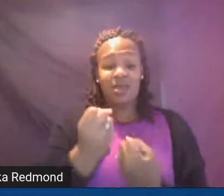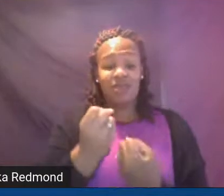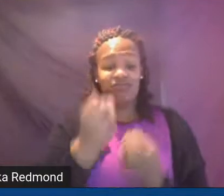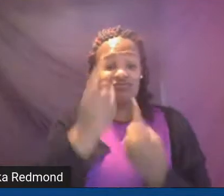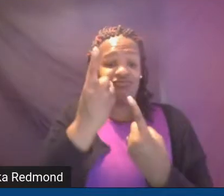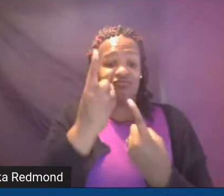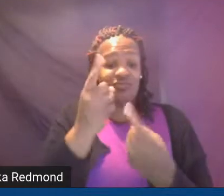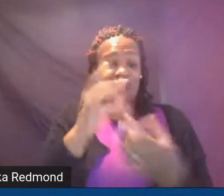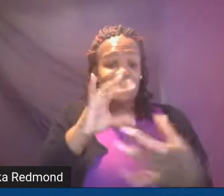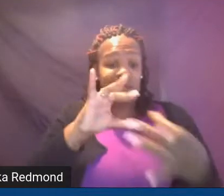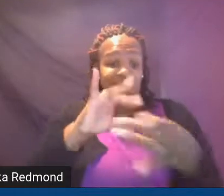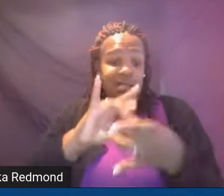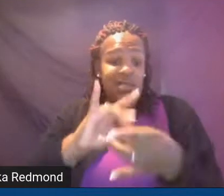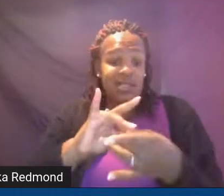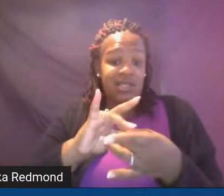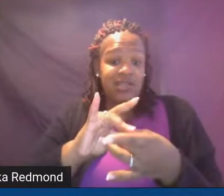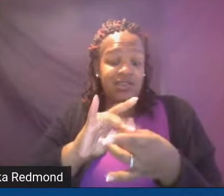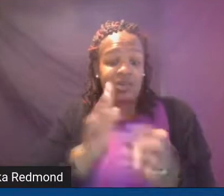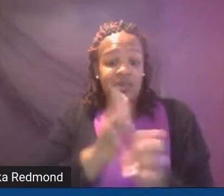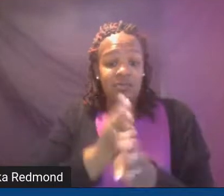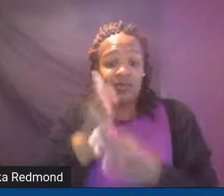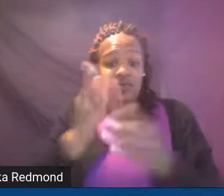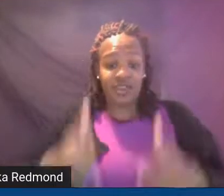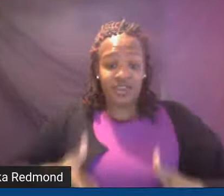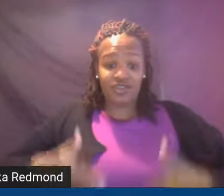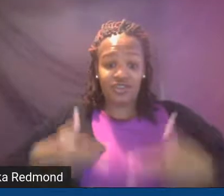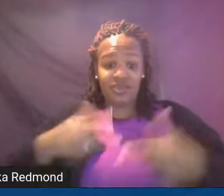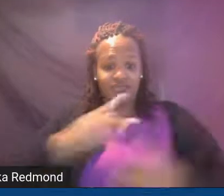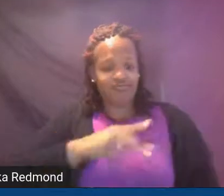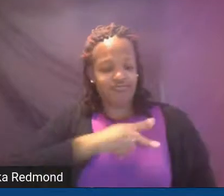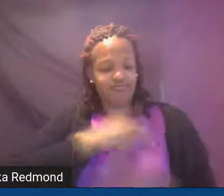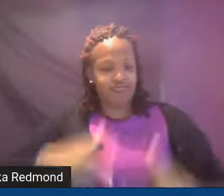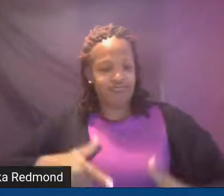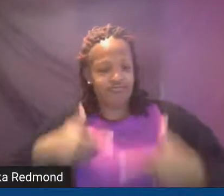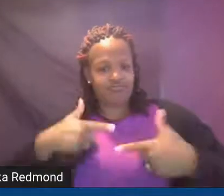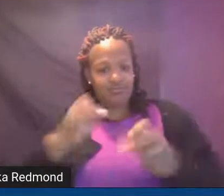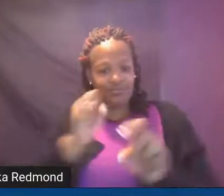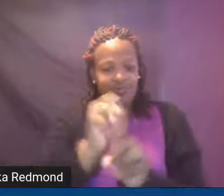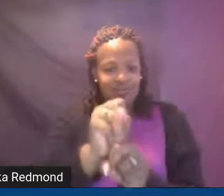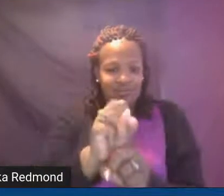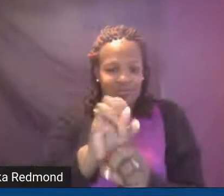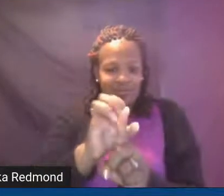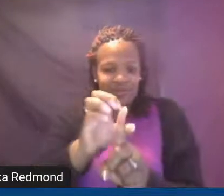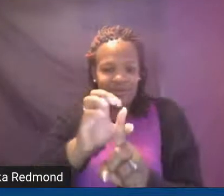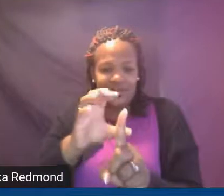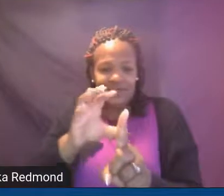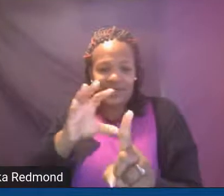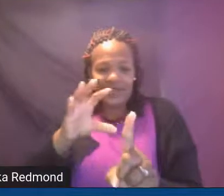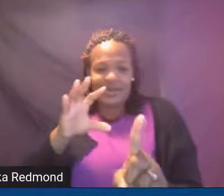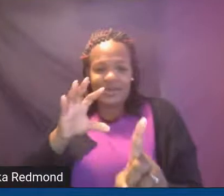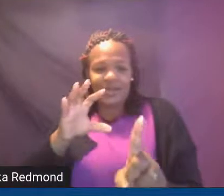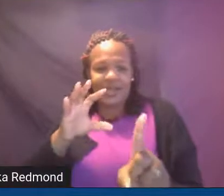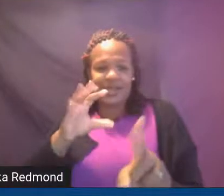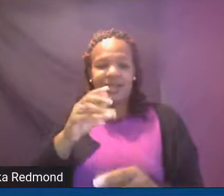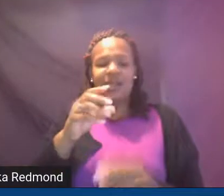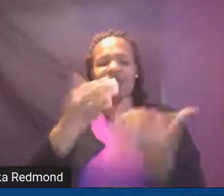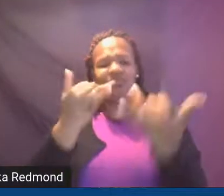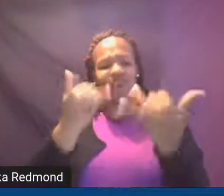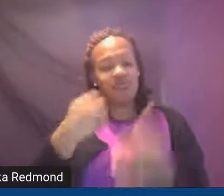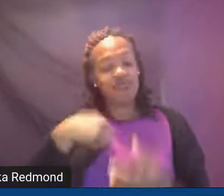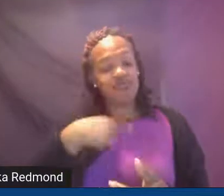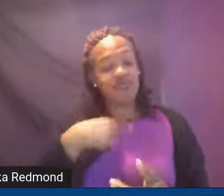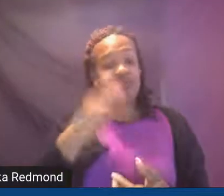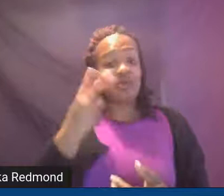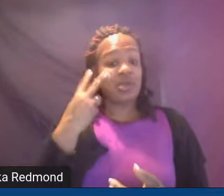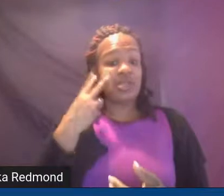professional lives is expanding even broader. And I think everyone's going to find their own personal mission now that we kind of see what's truly important, what's truly, truly important.